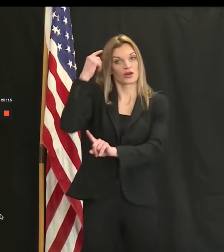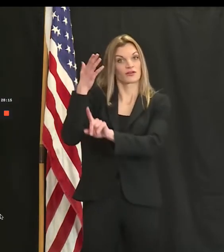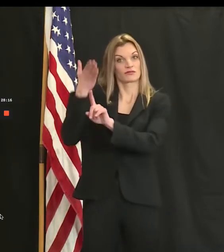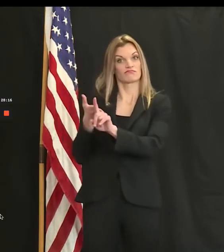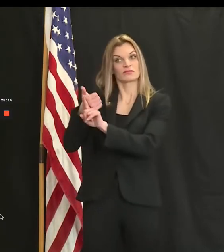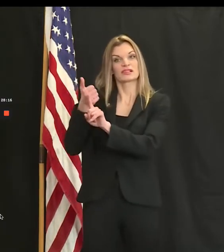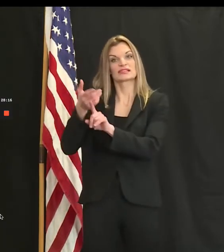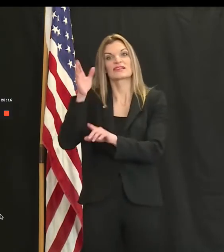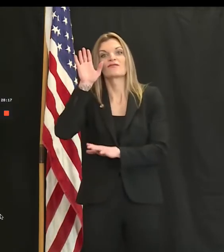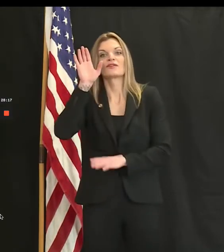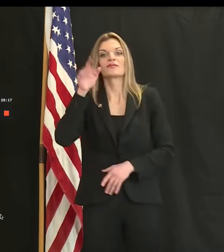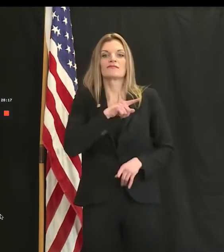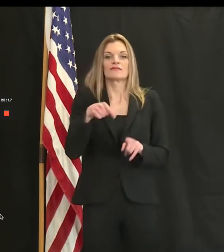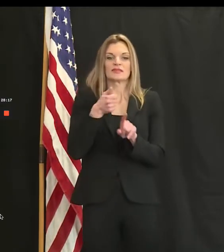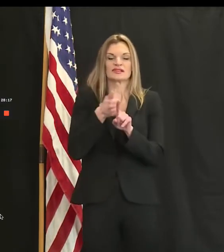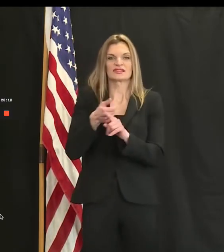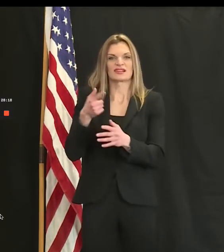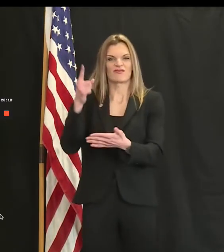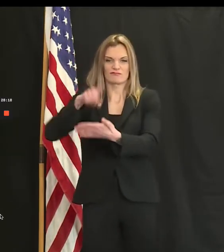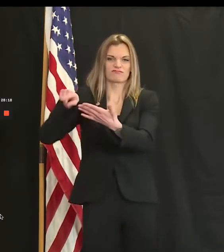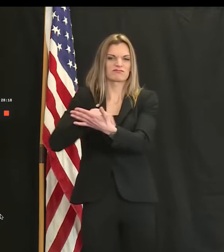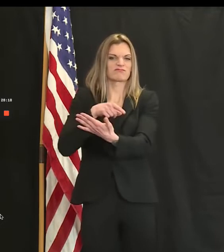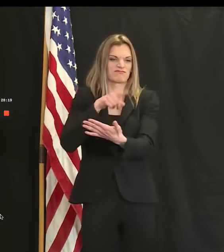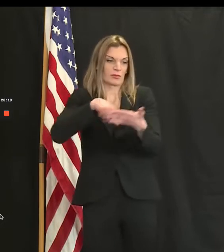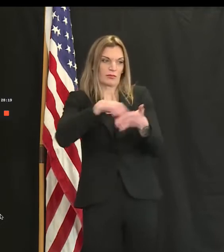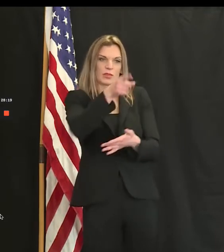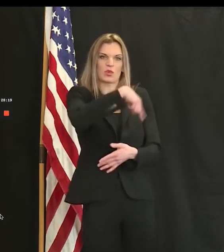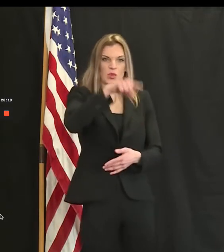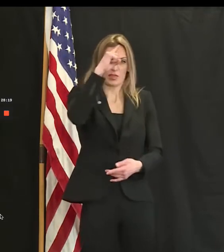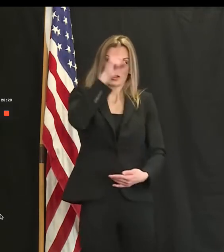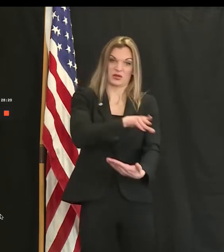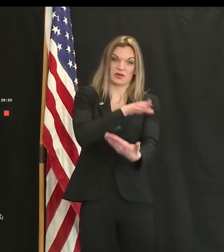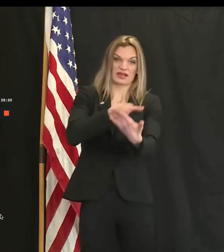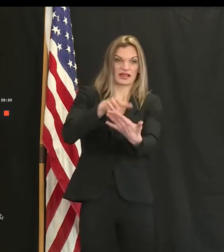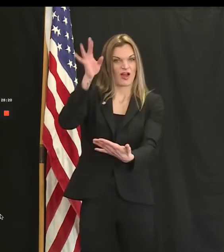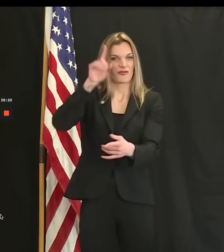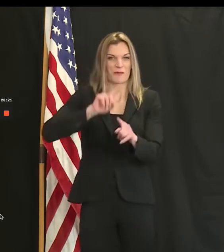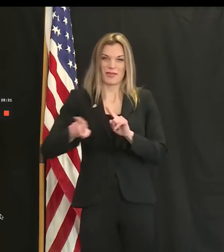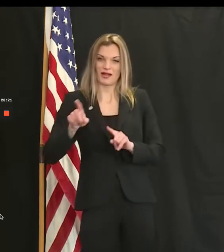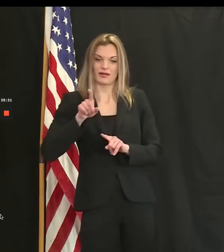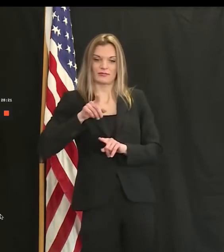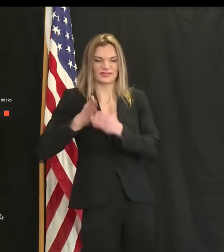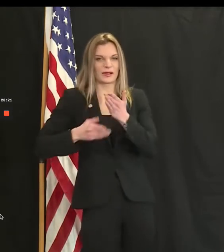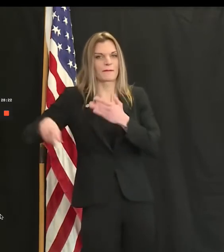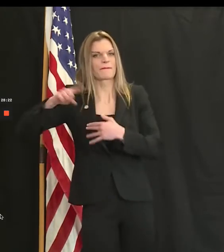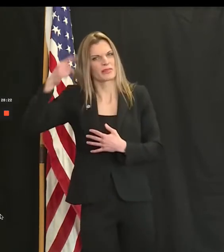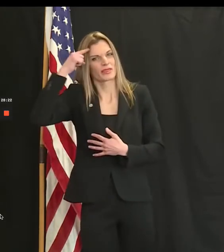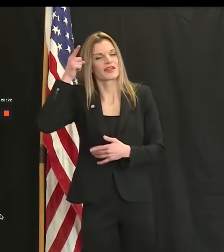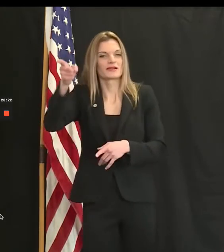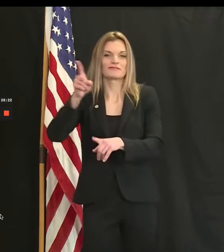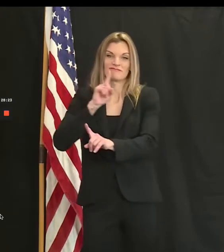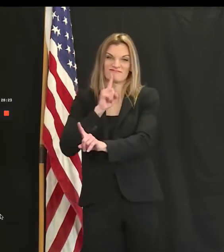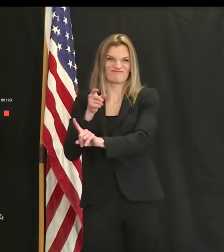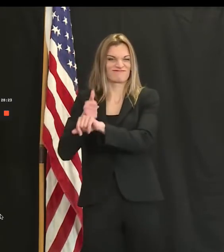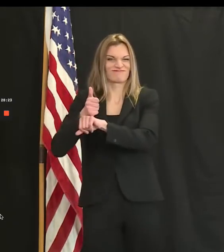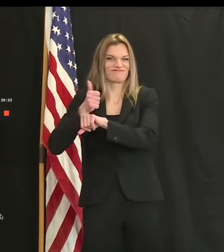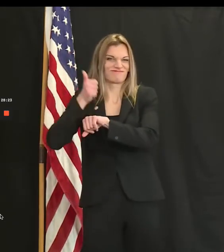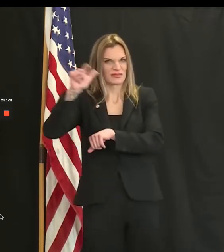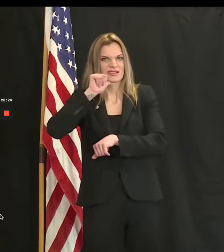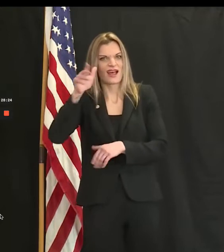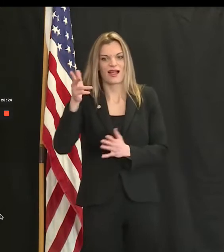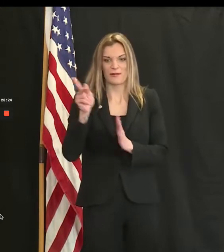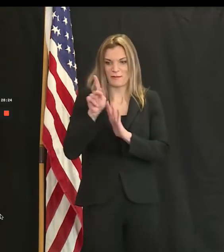commit crimes? I mean, why charge them with crimes? And does this cause any concerns for future governors? You know, even in the